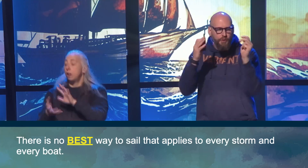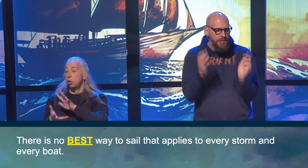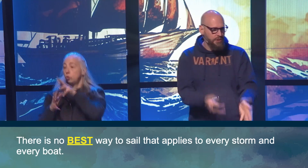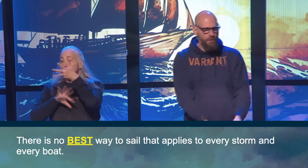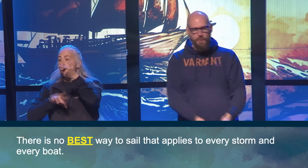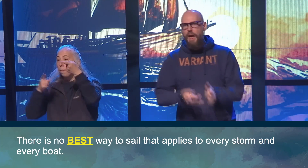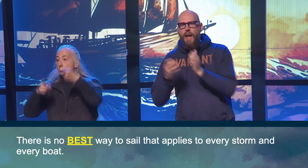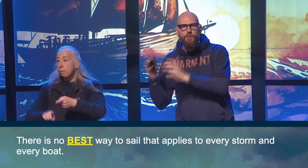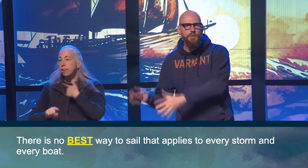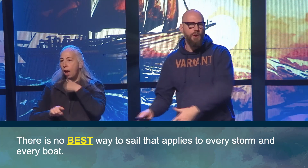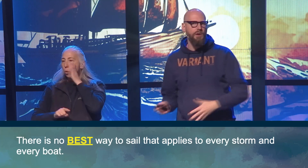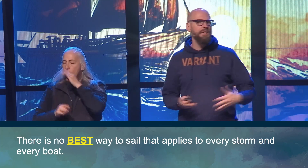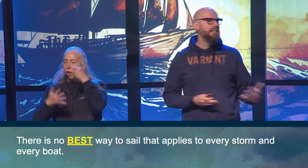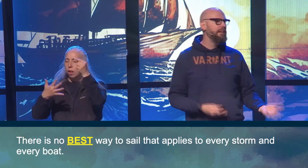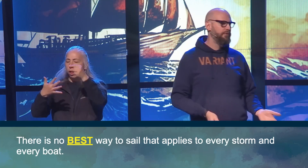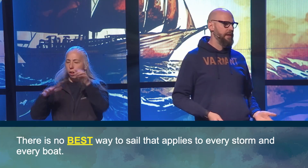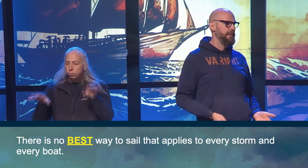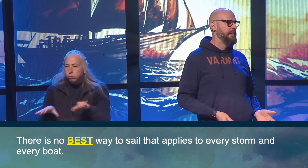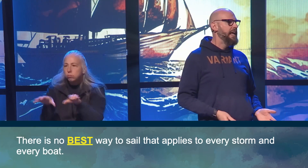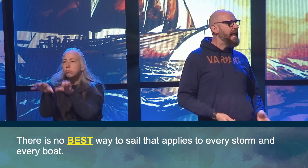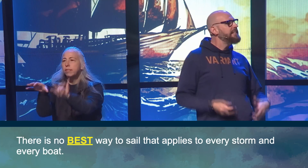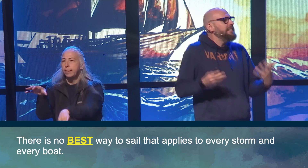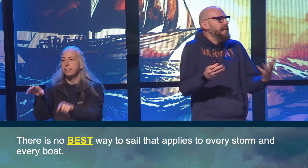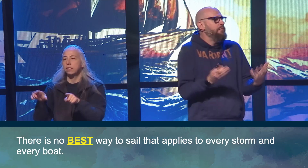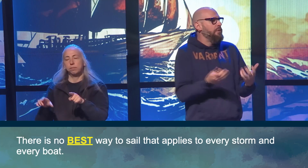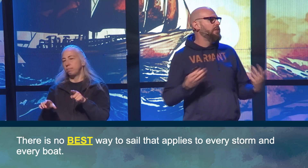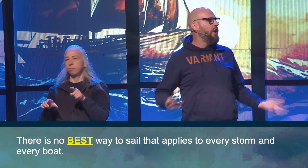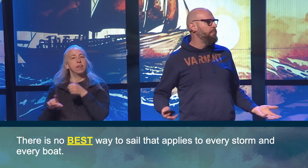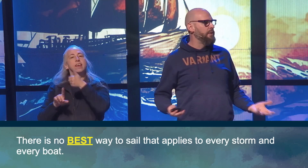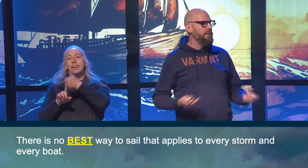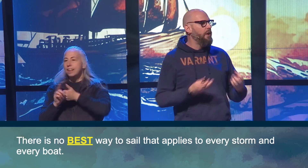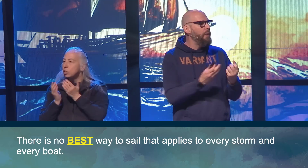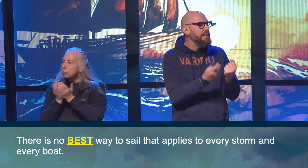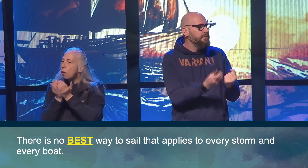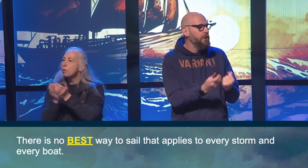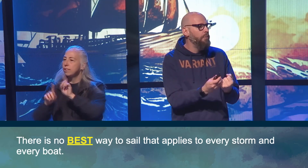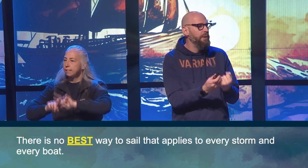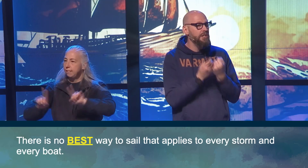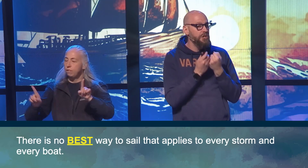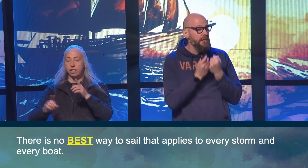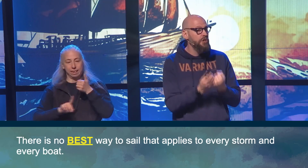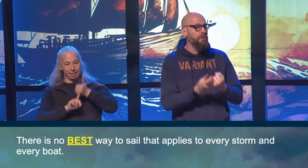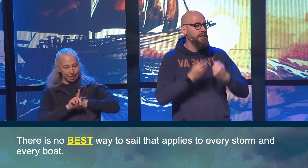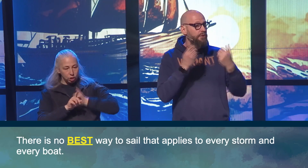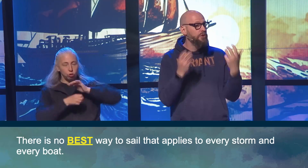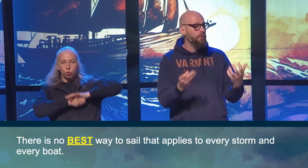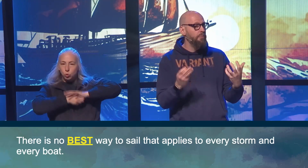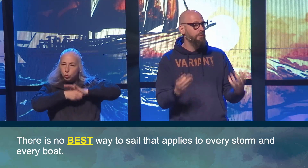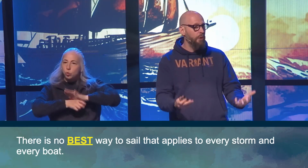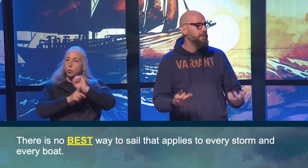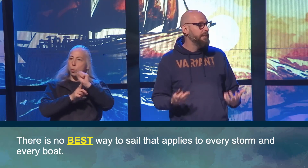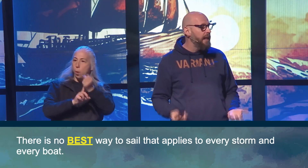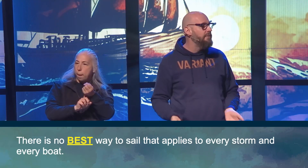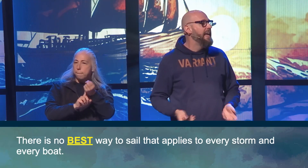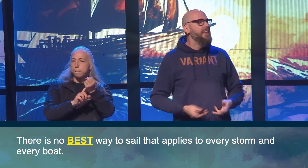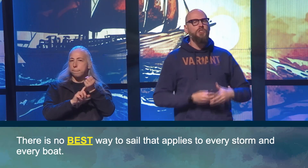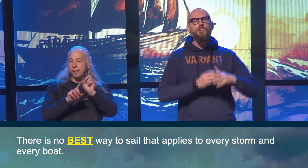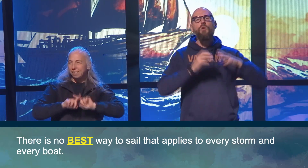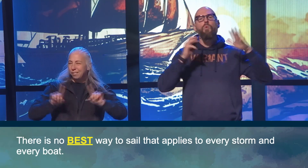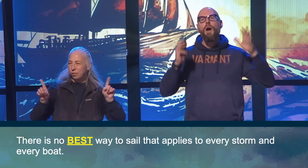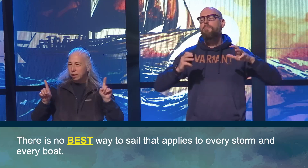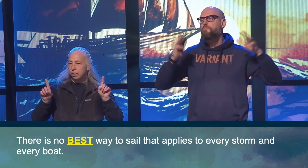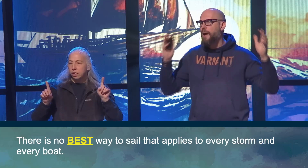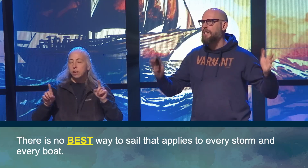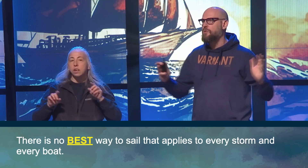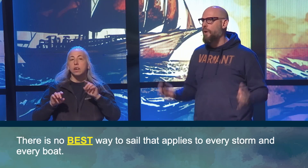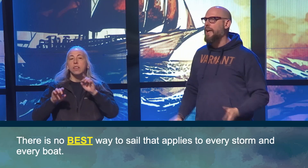No, every storm, every boat is different. And it's the same way with coping, with our ways of coping in stressful, stormful moments in life. There's